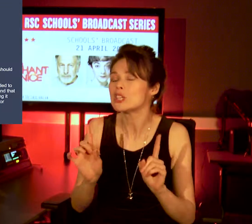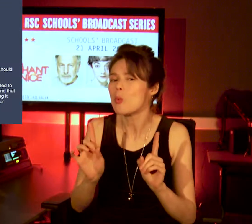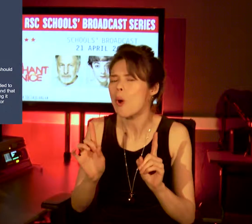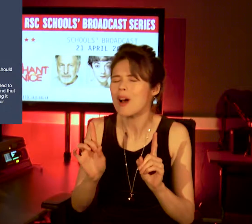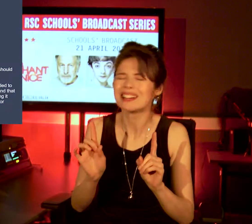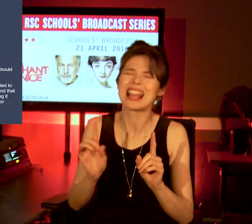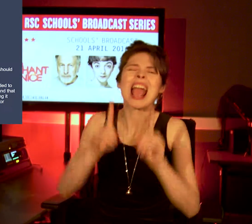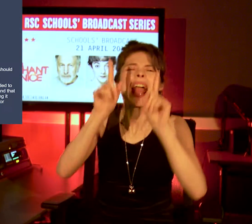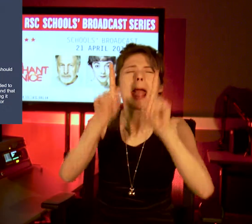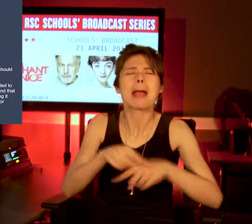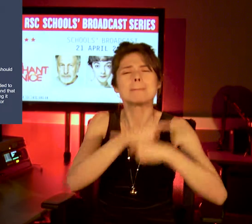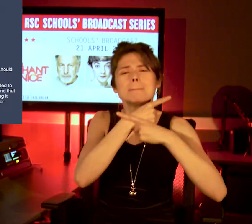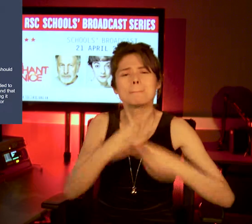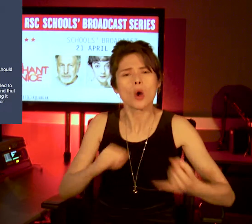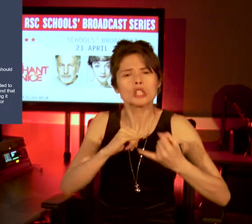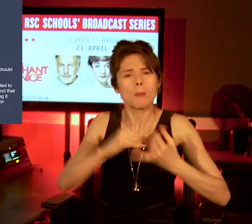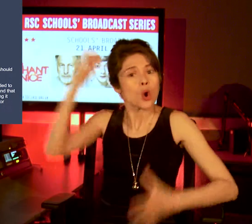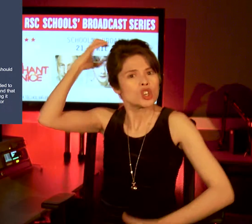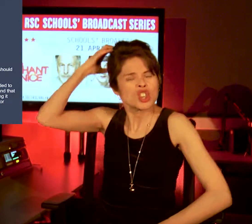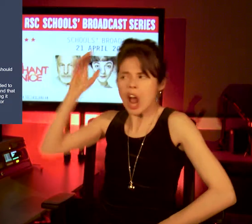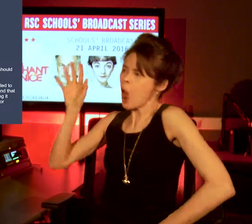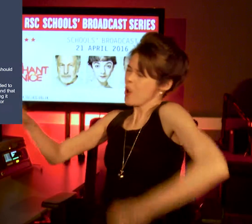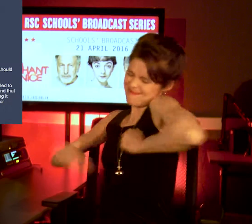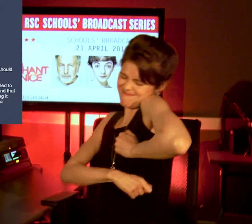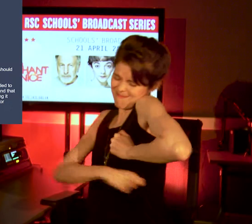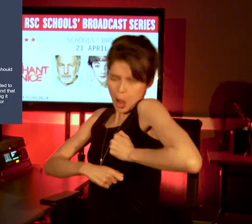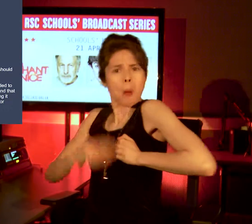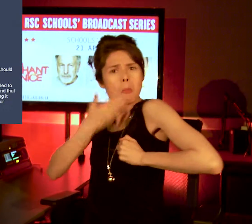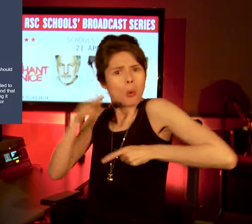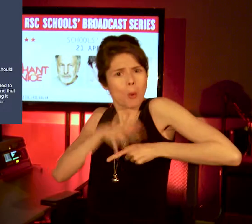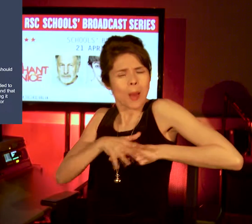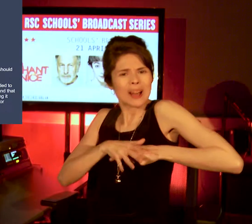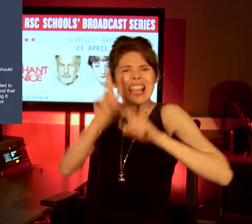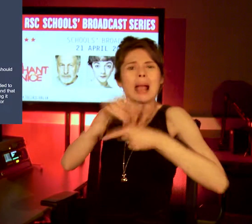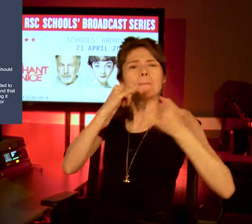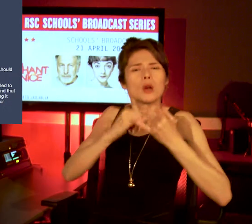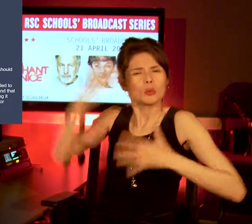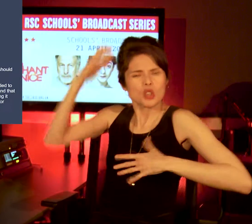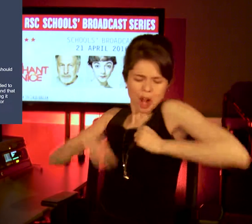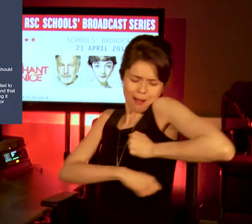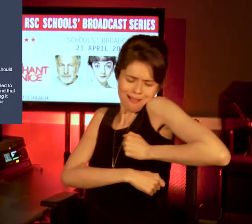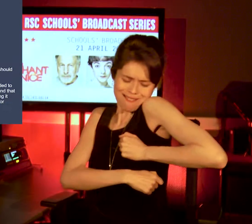making it impossible for Shylock to take it.